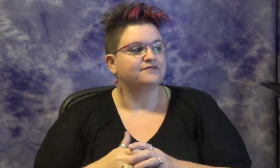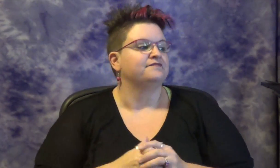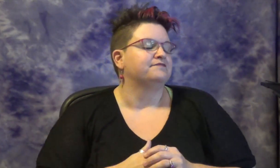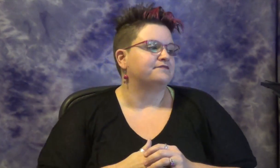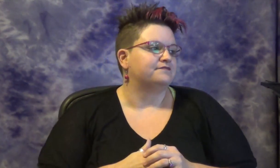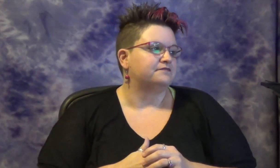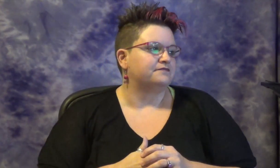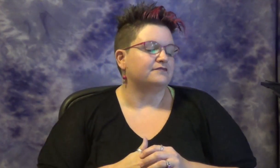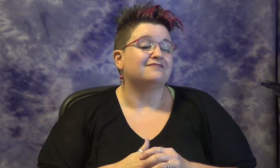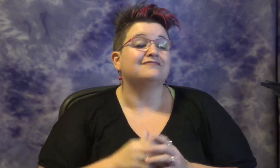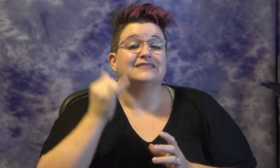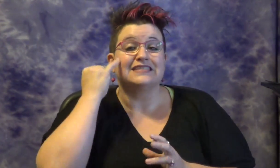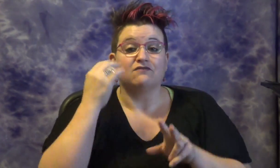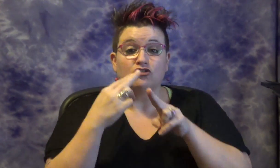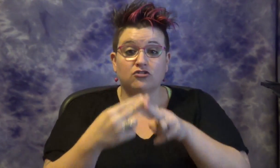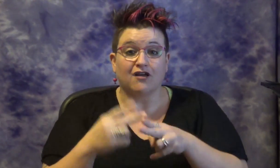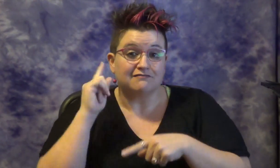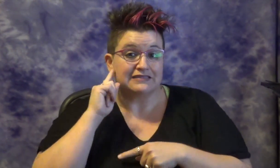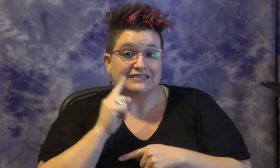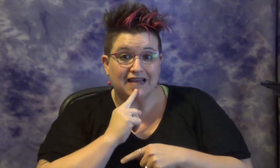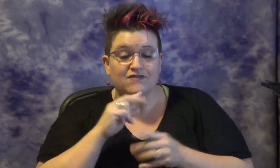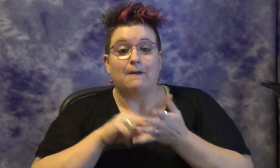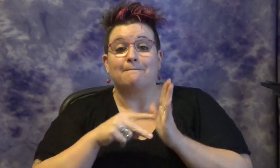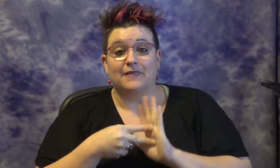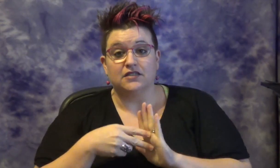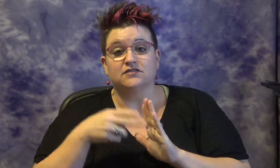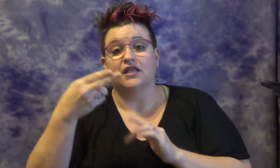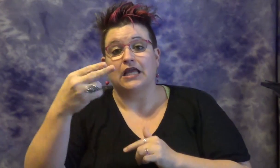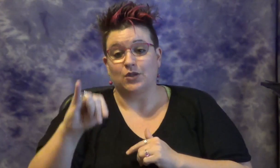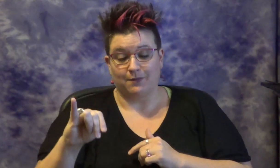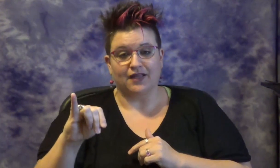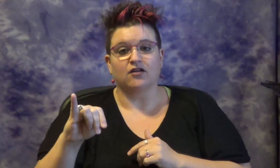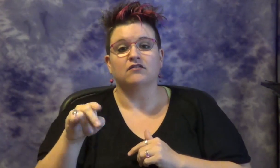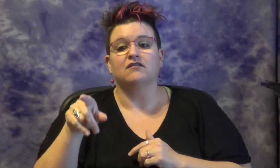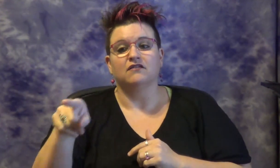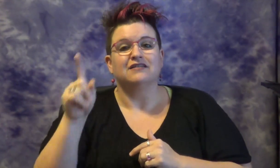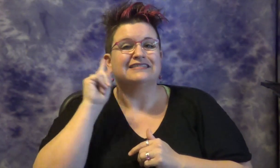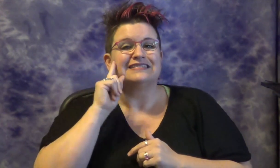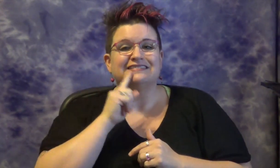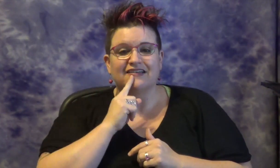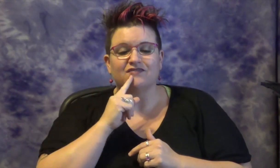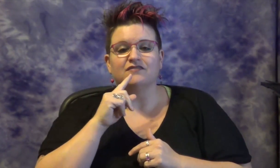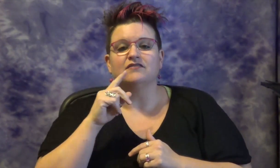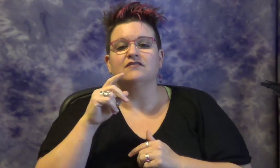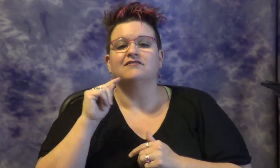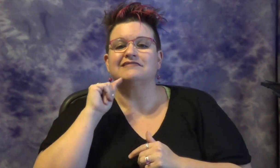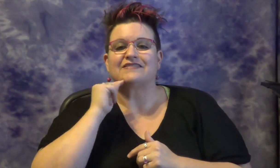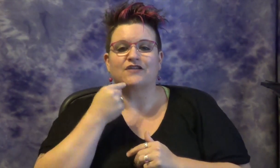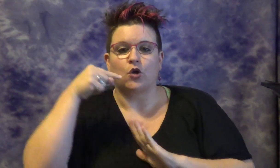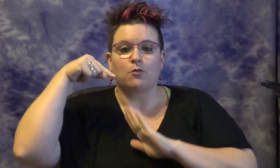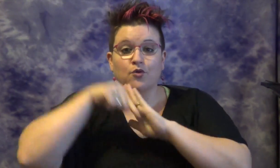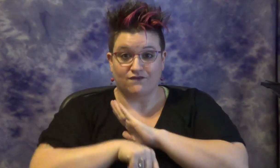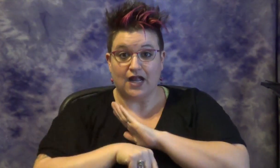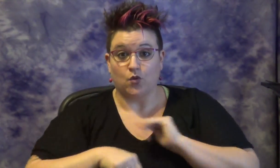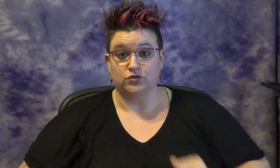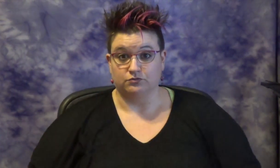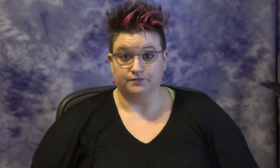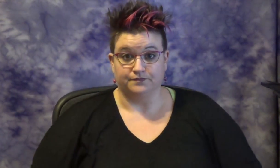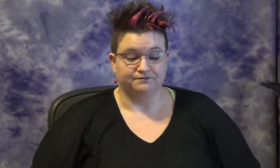hearing loss. Those call you hard of hearing. And if they label you as deaf, they are actually meaning